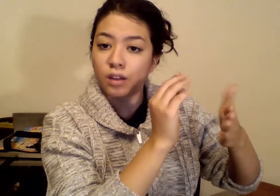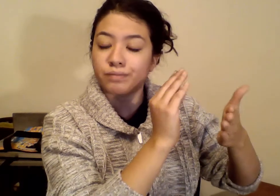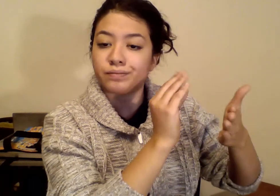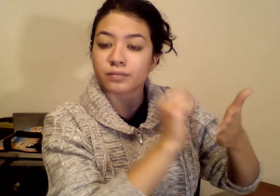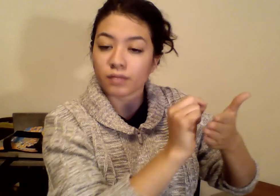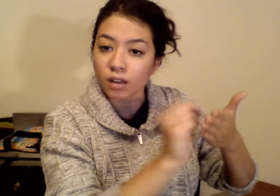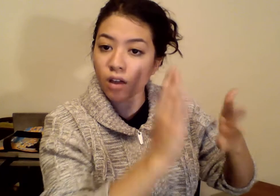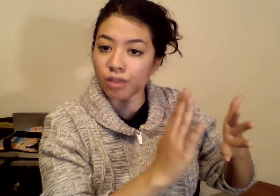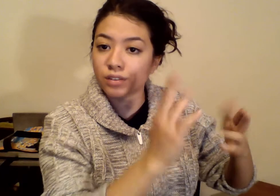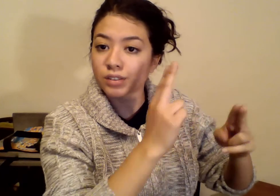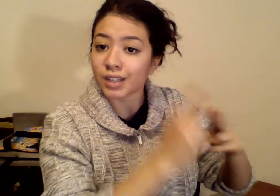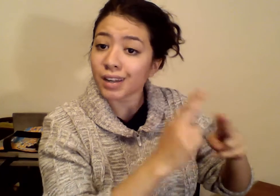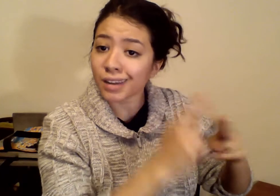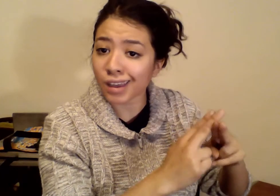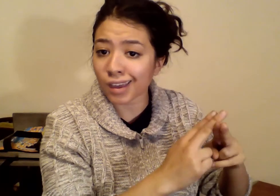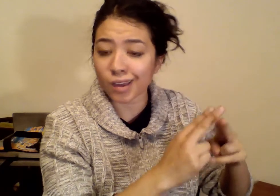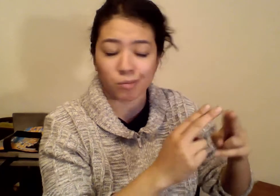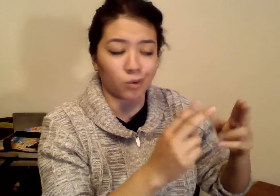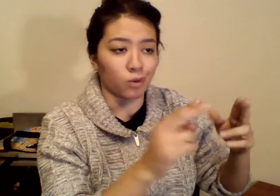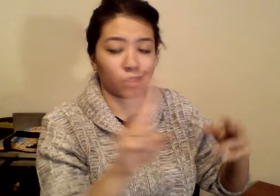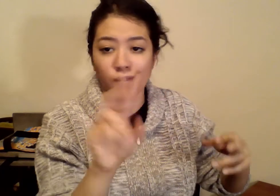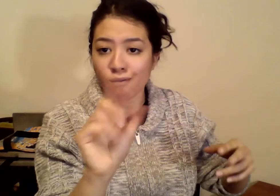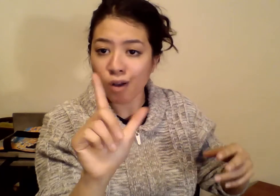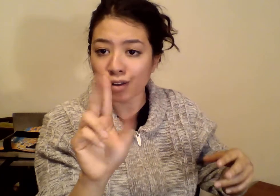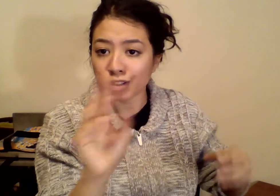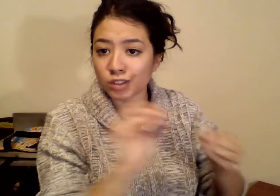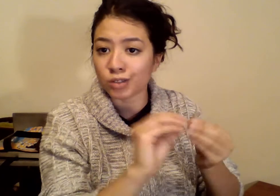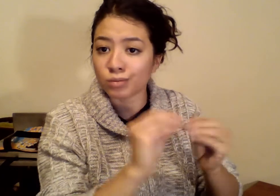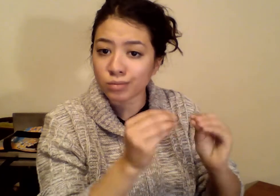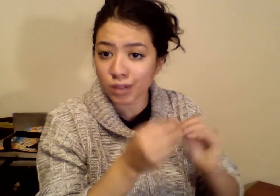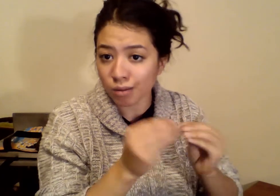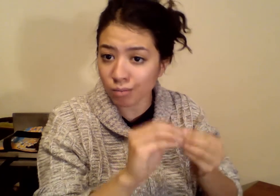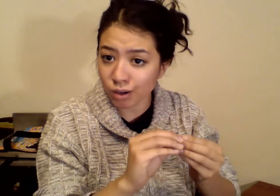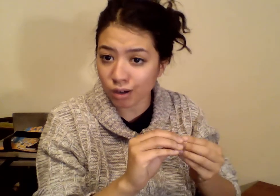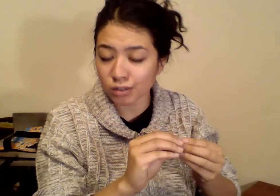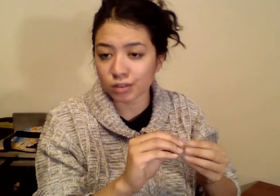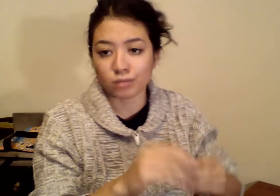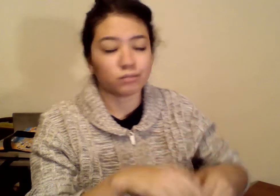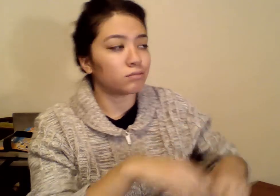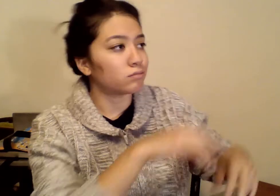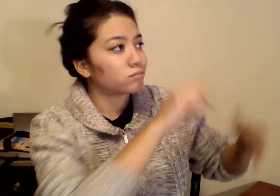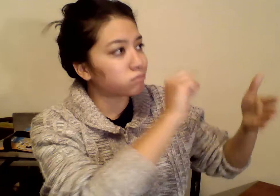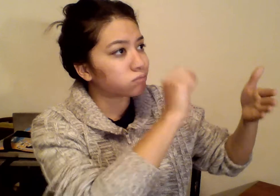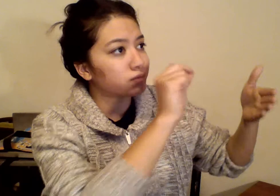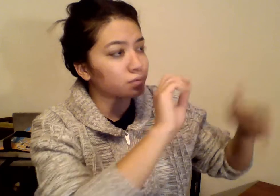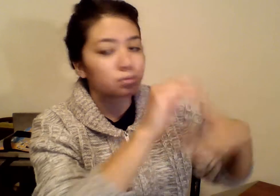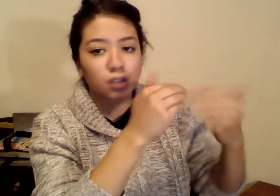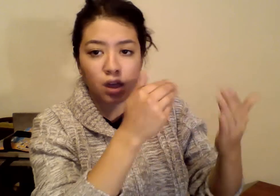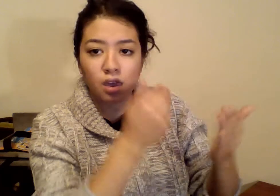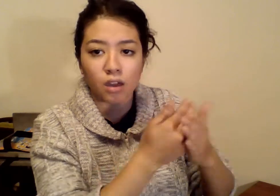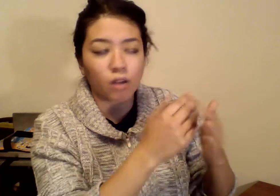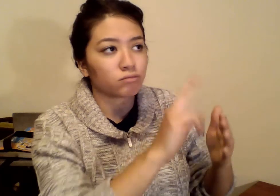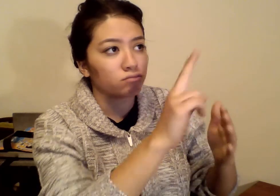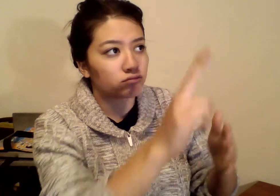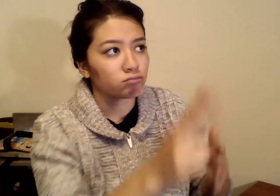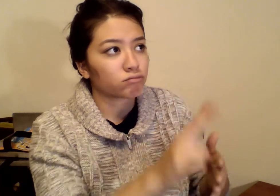because often students see a topic and then they decide they want to work on that topic. So there's a little information sharing in the beginning. So students